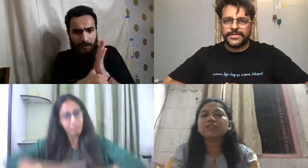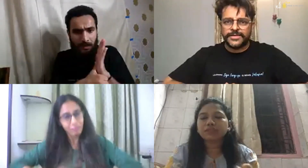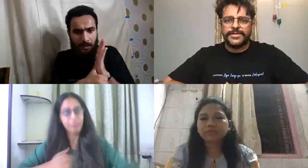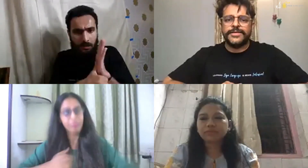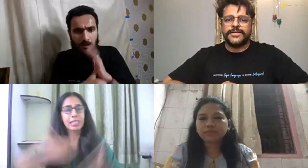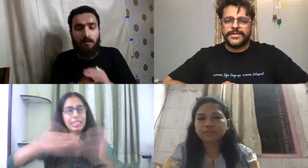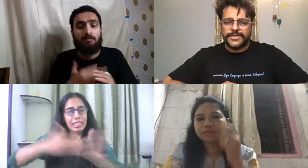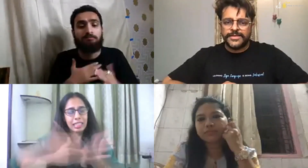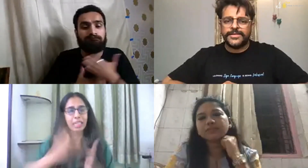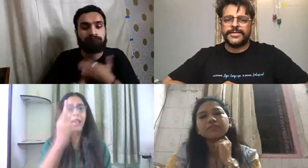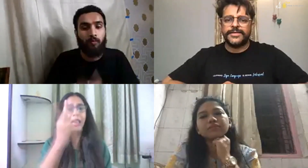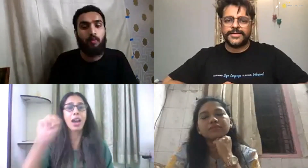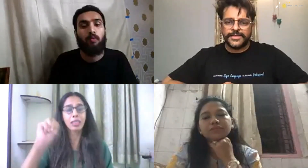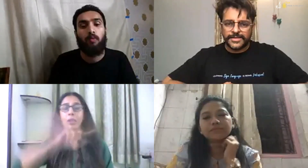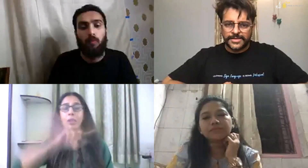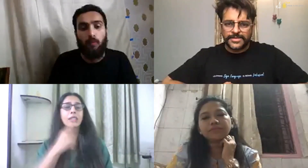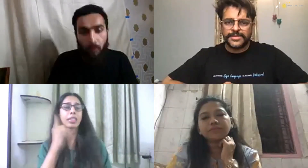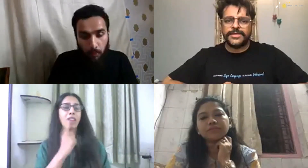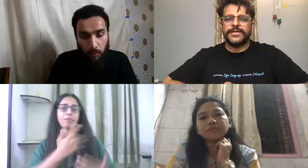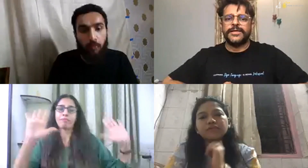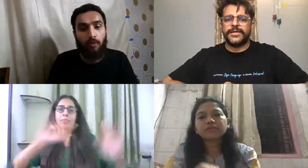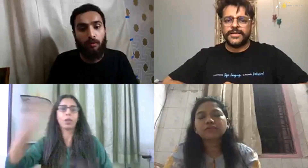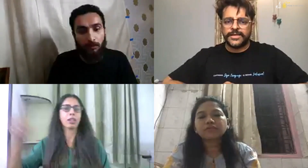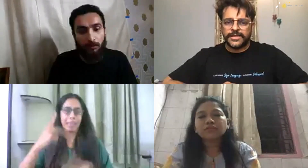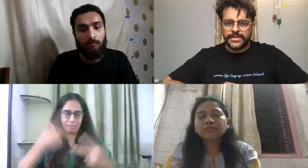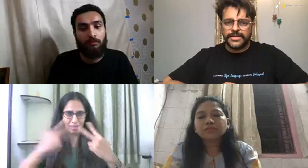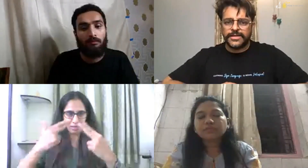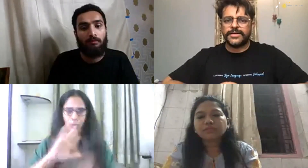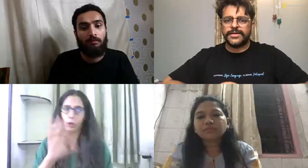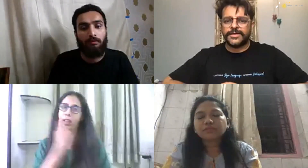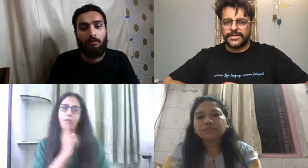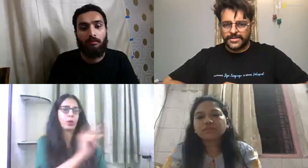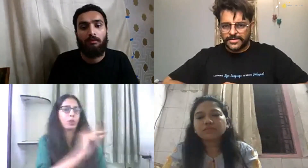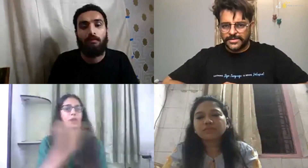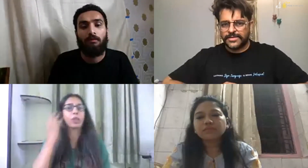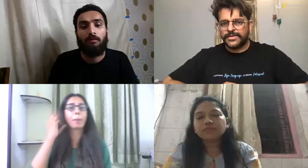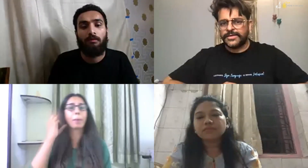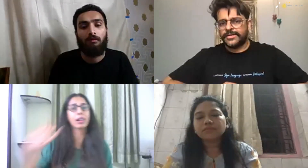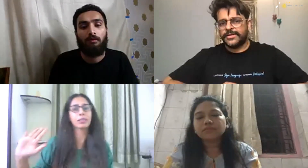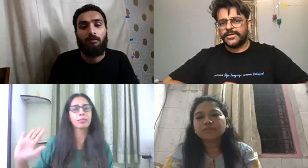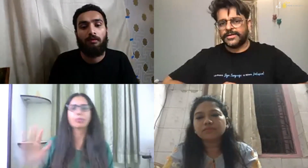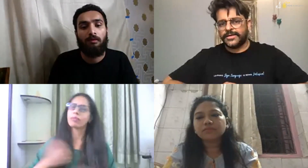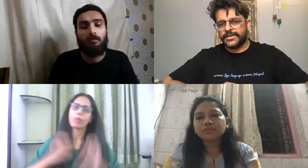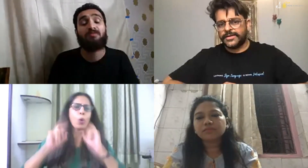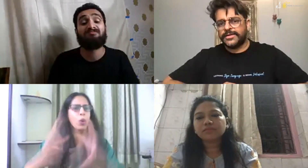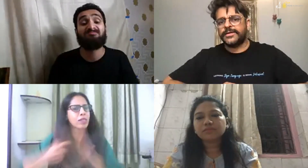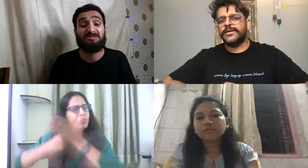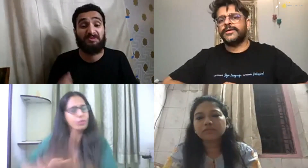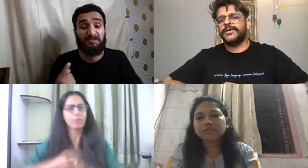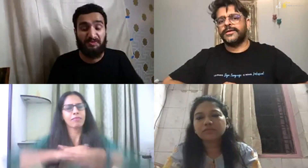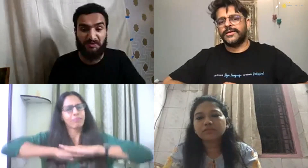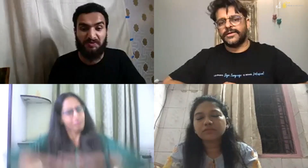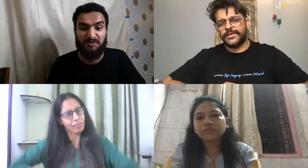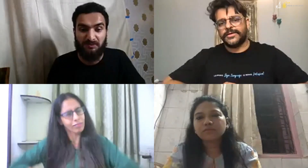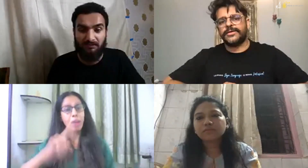took 3 months classes, and I was patient over there. So, but people were stuck at on my deafness